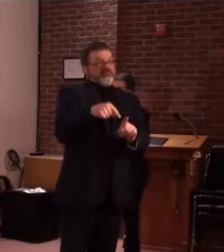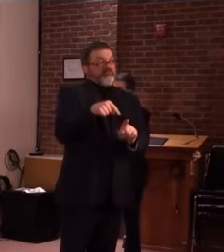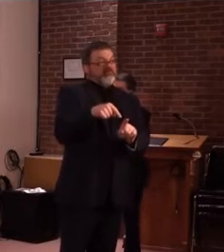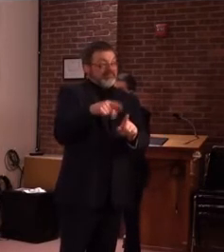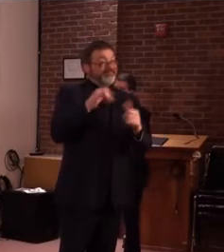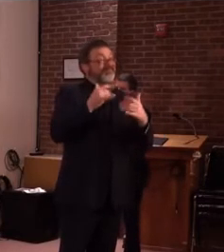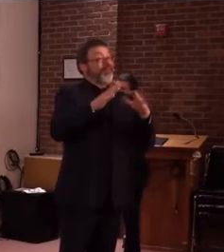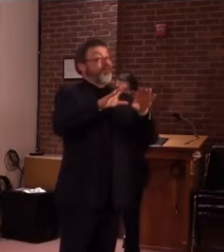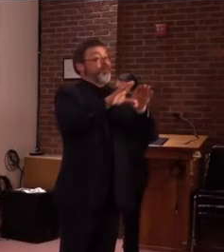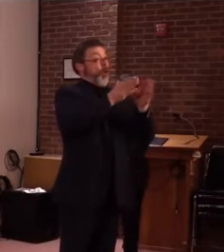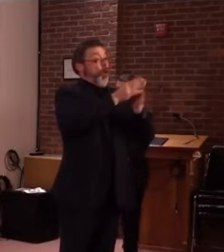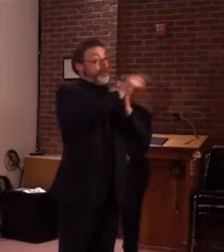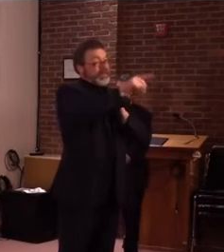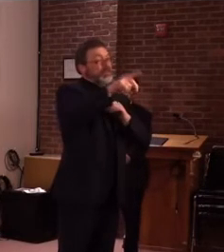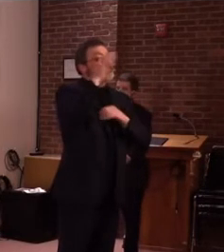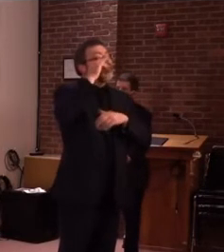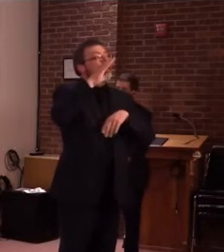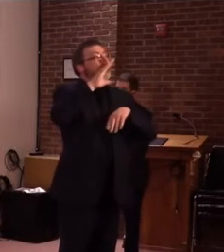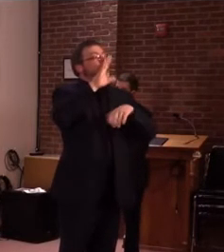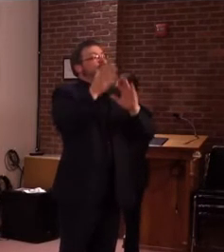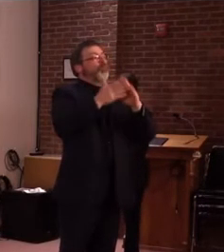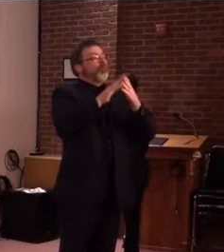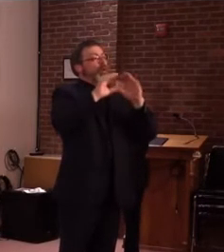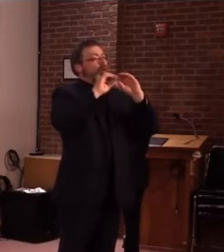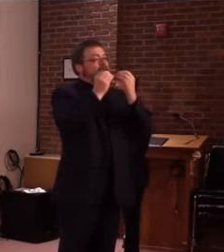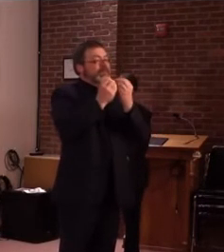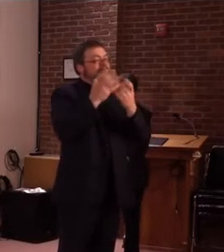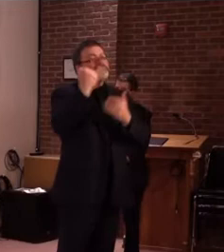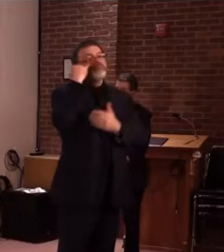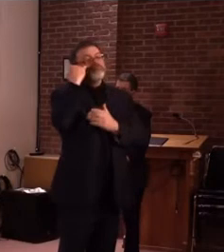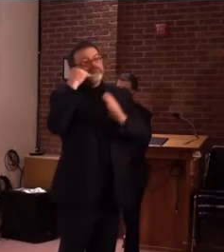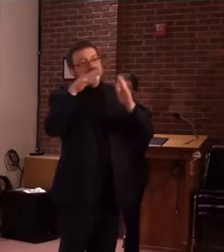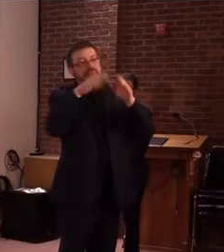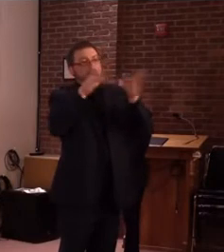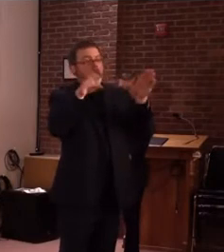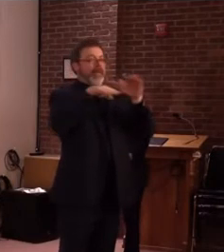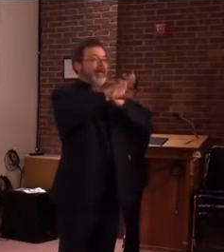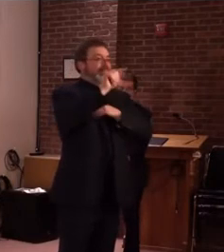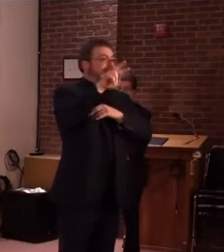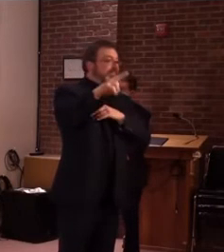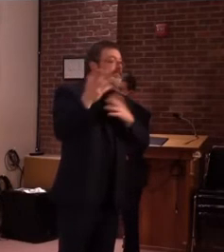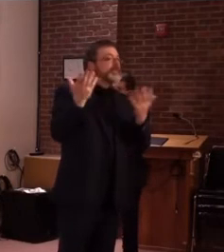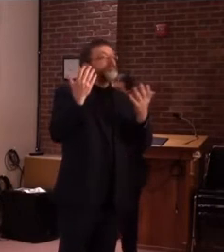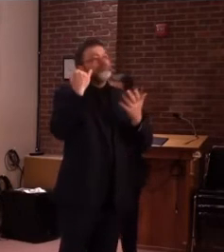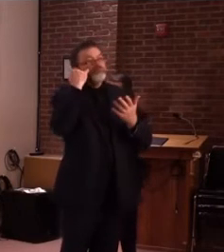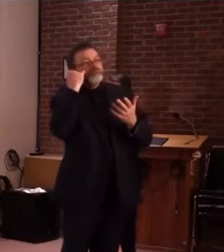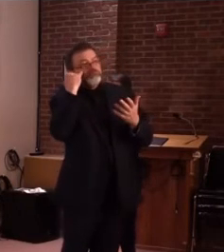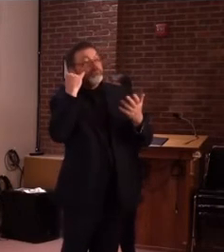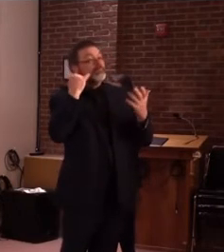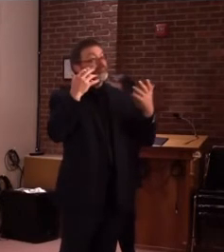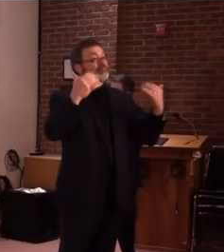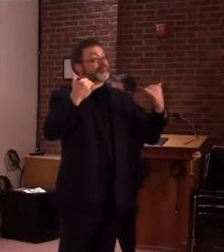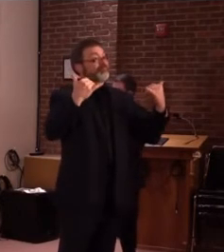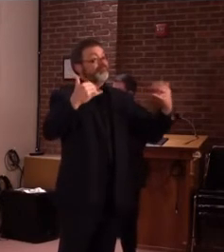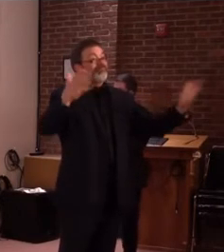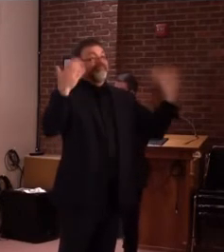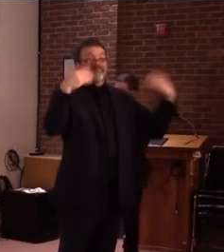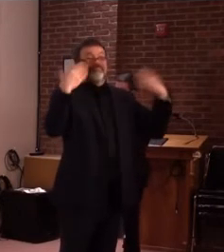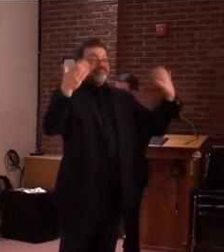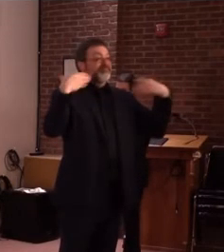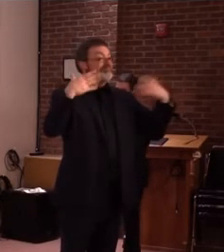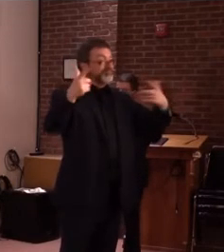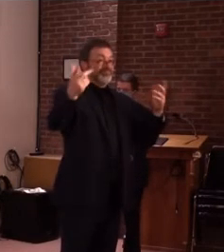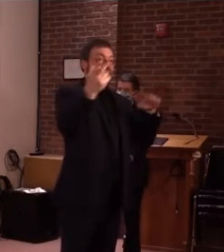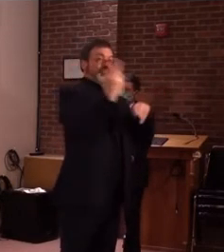is curious to know when they can open their doors to the public for people to use the studio and for in-station shoots and for other